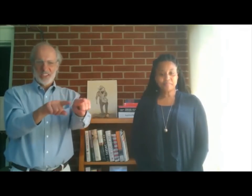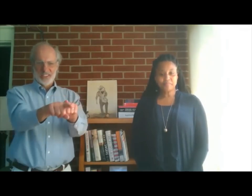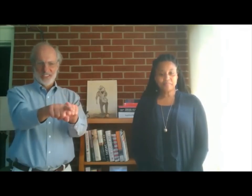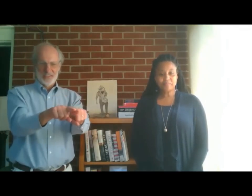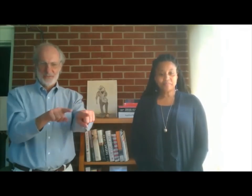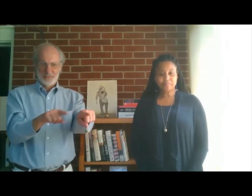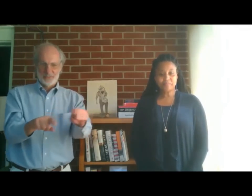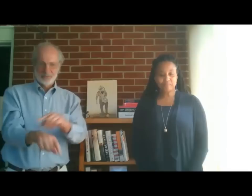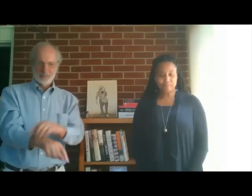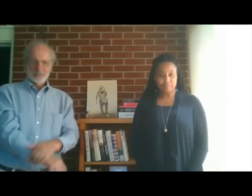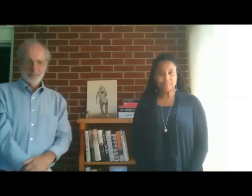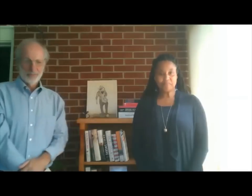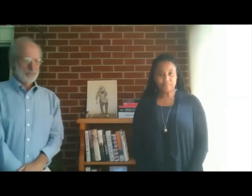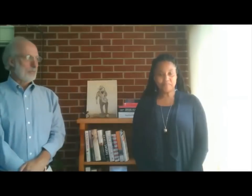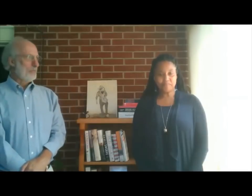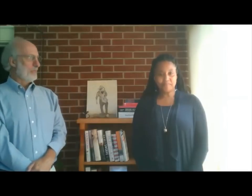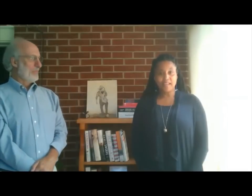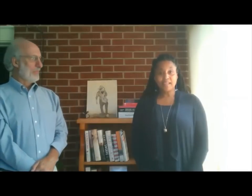Socks.